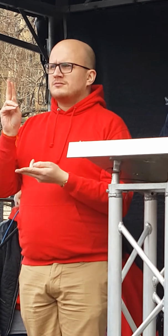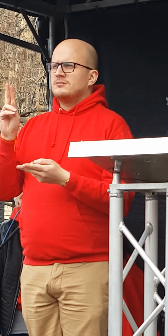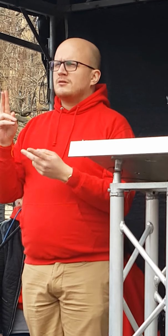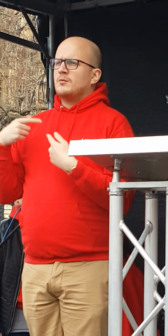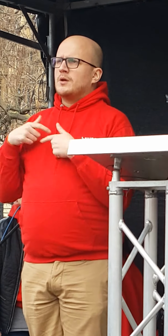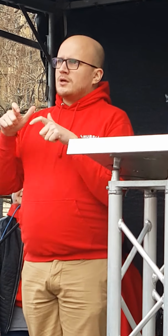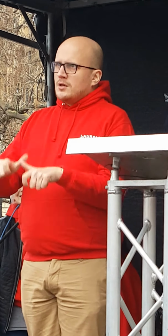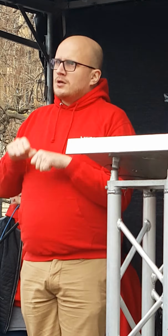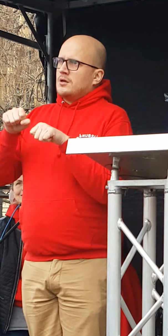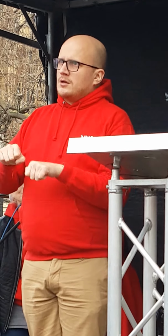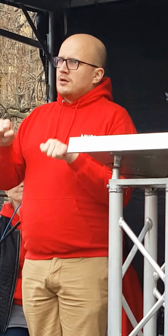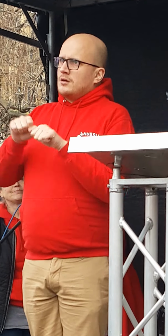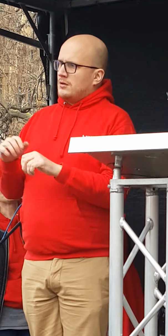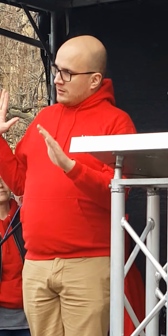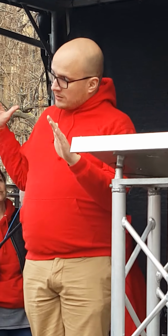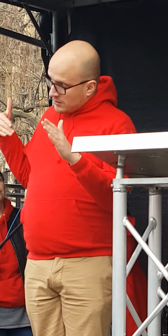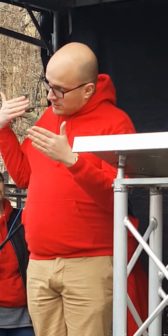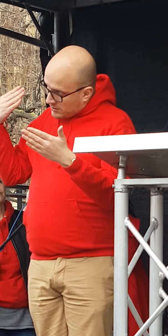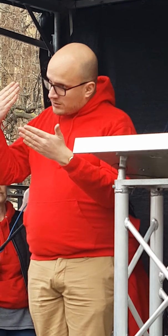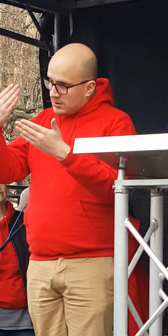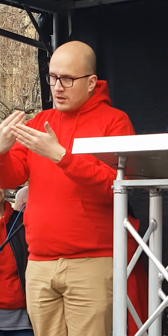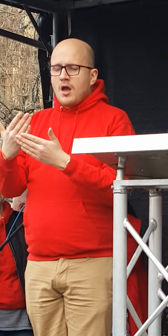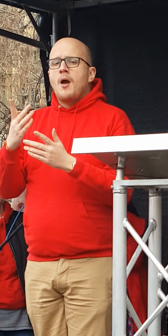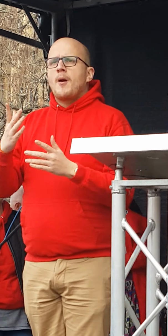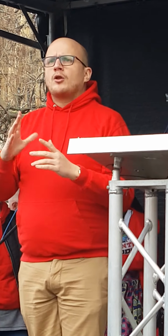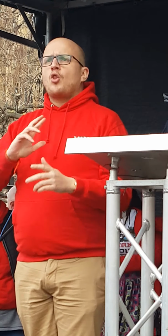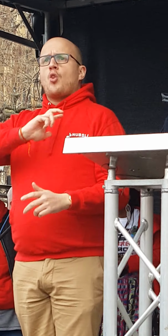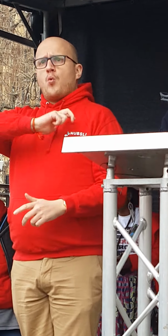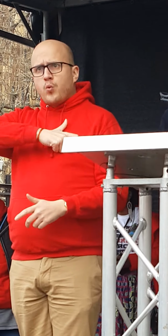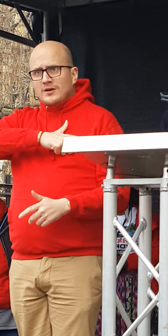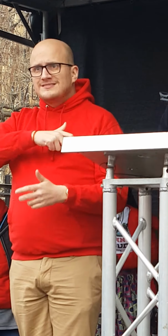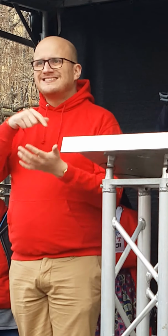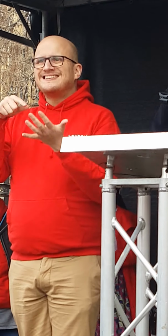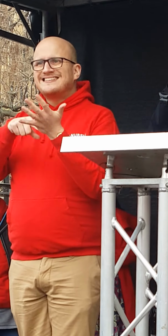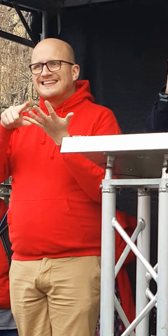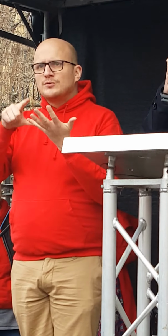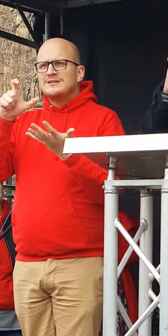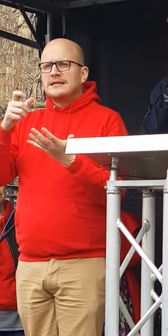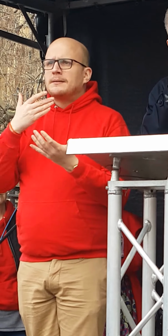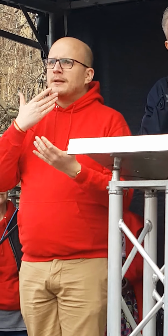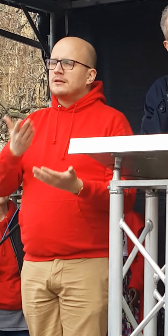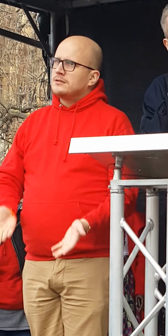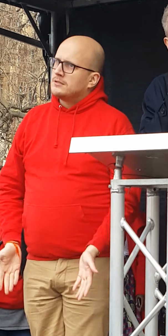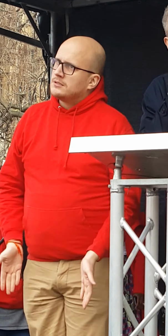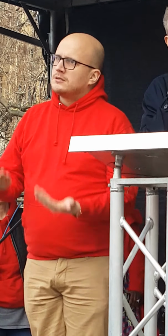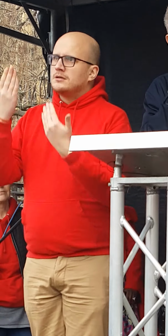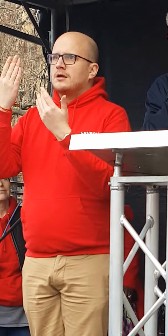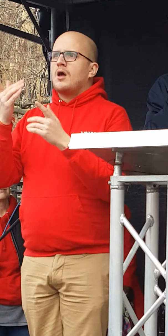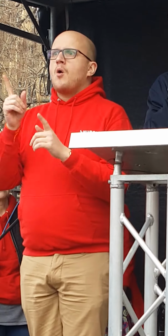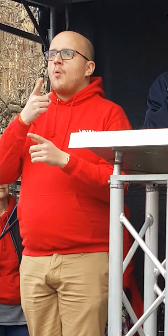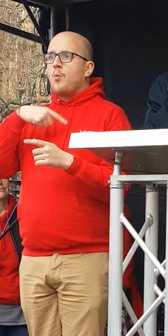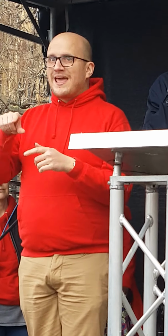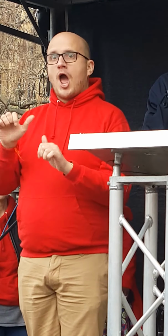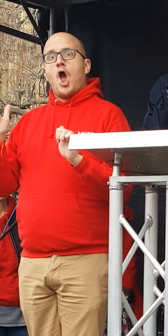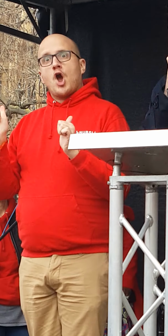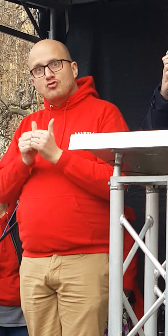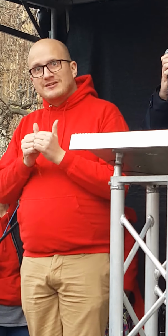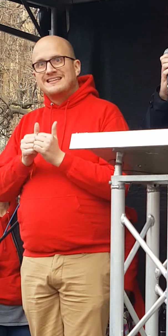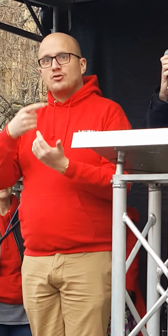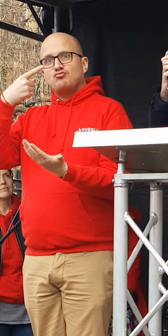overdue that the trade unions and the TUC do something about the resolution we agreed unanimously